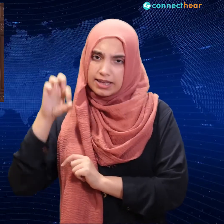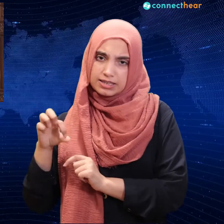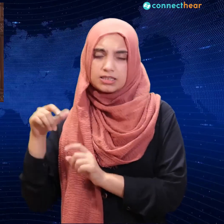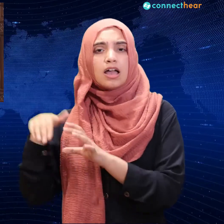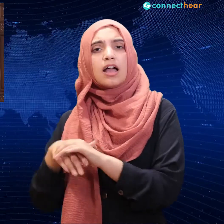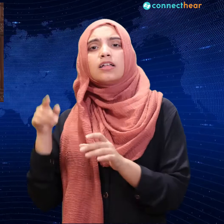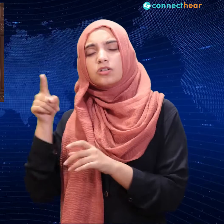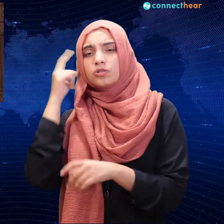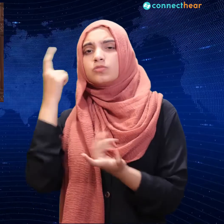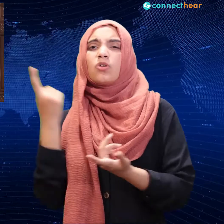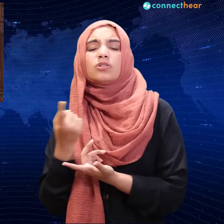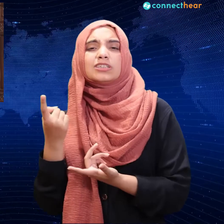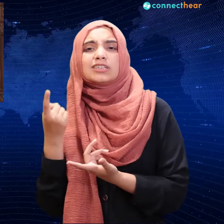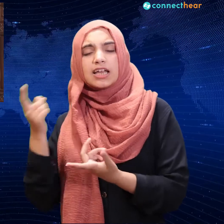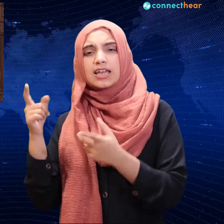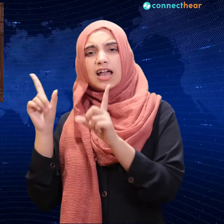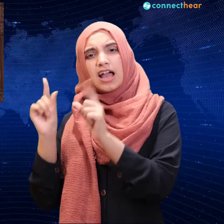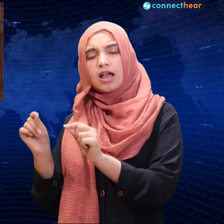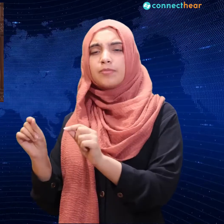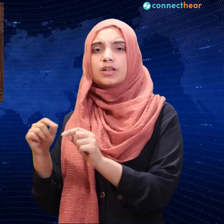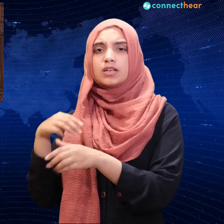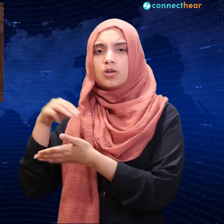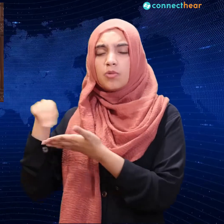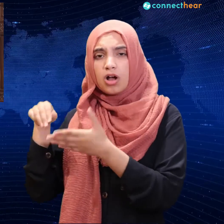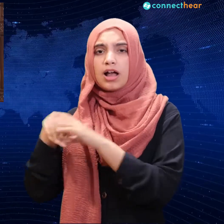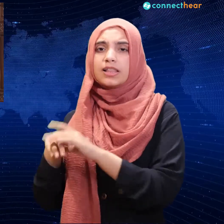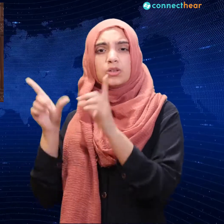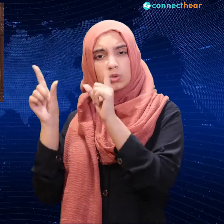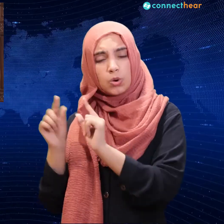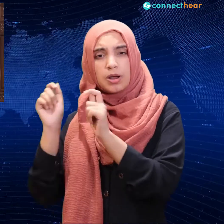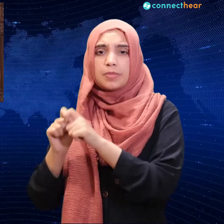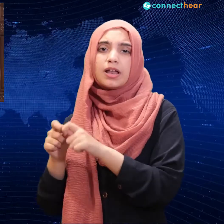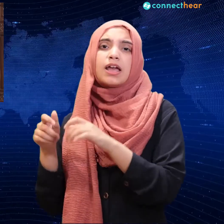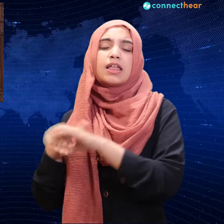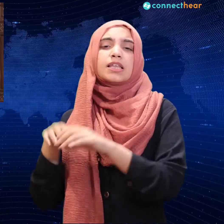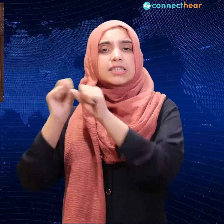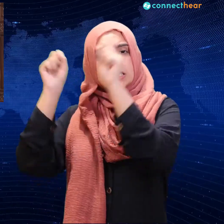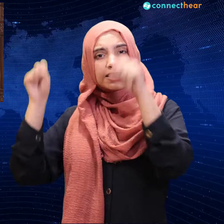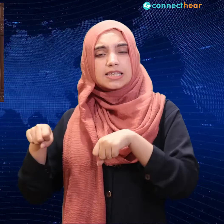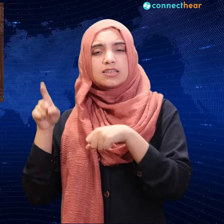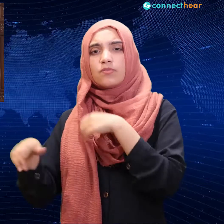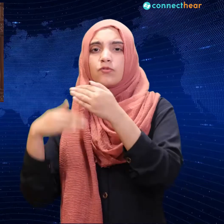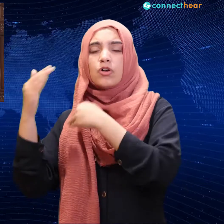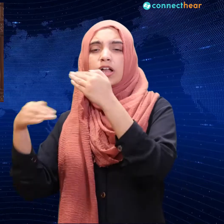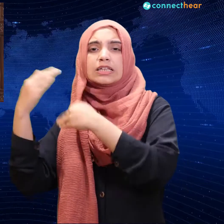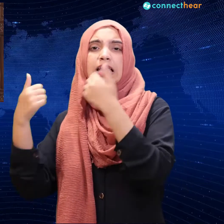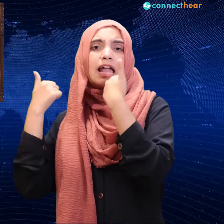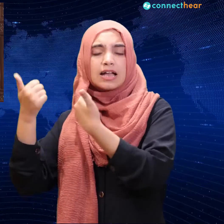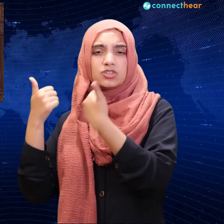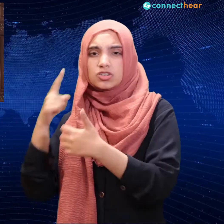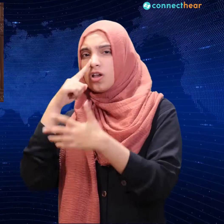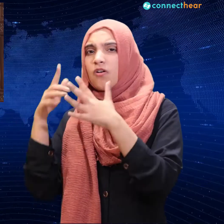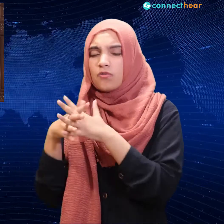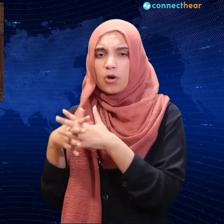you devote a whole section to women. Quote, "We will effectively implement initiatives to increase women's access